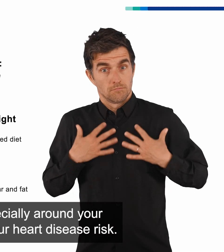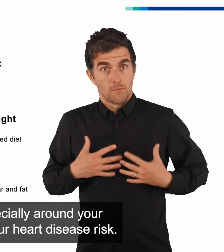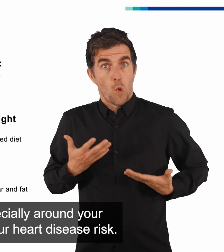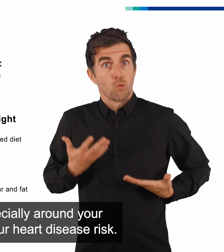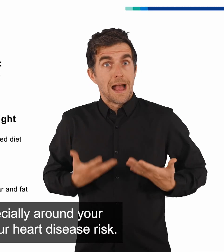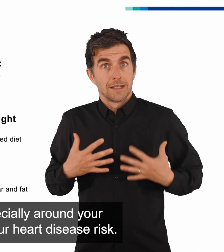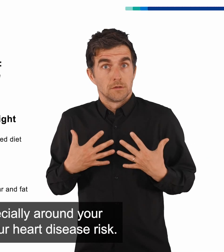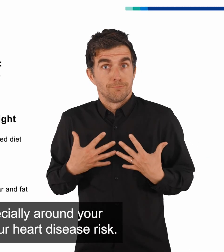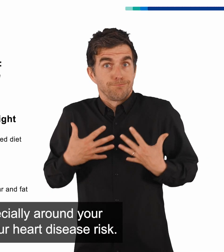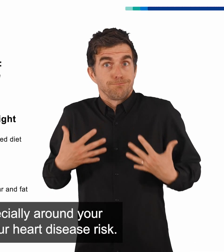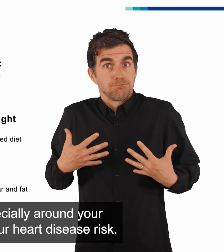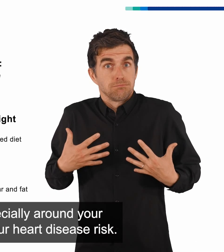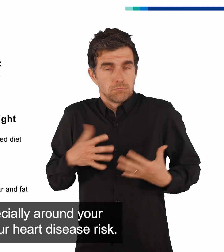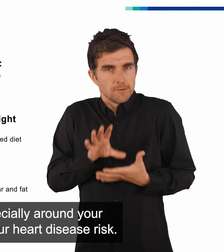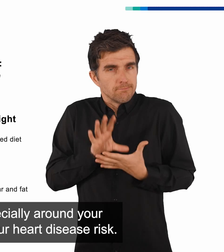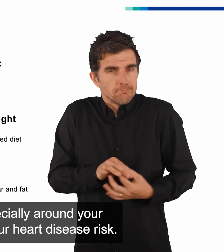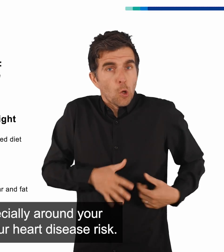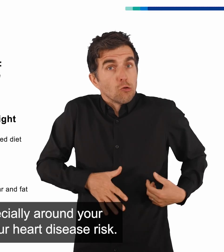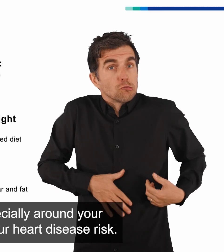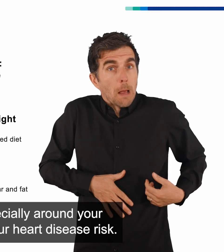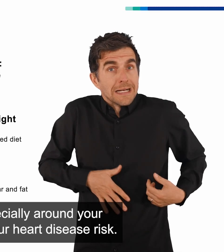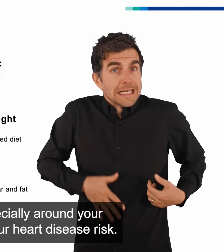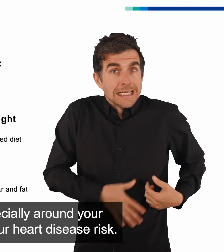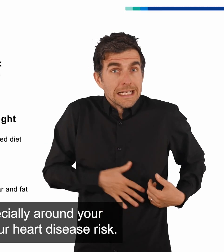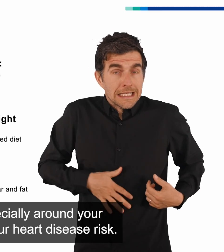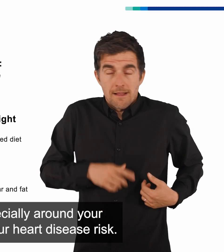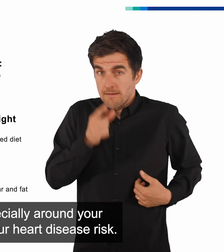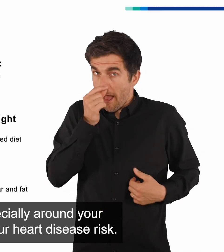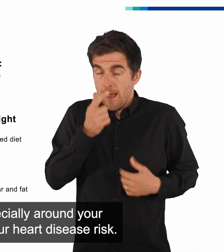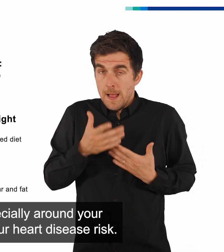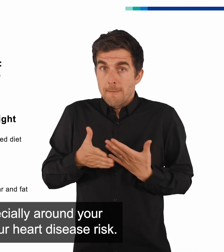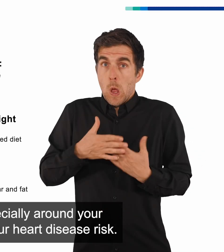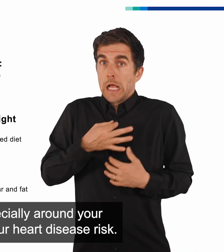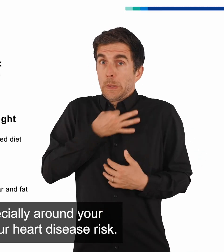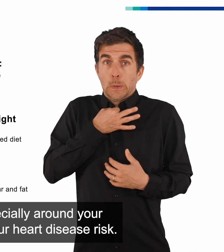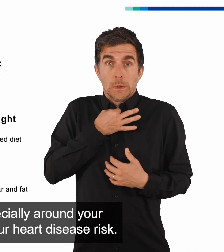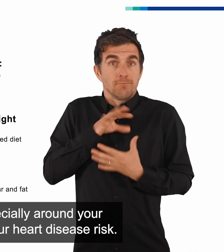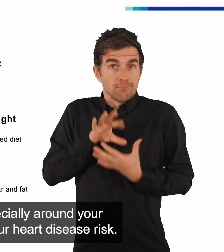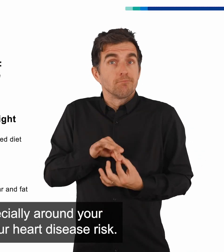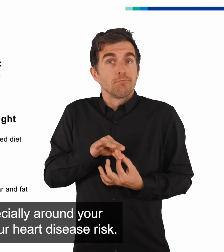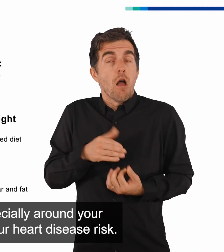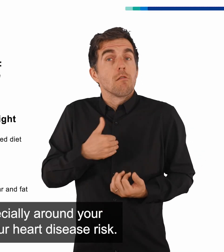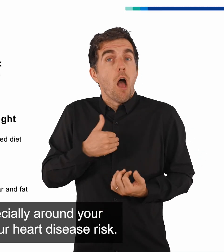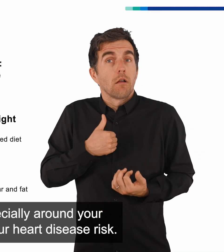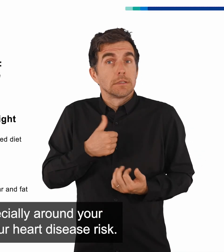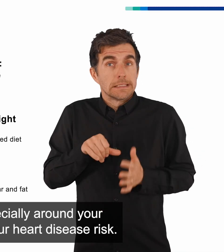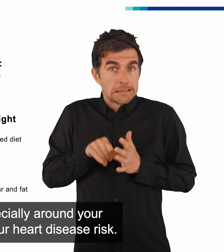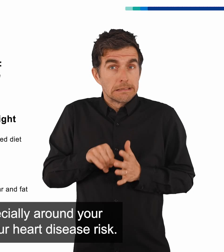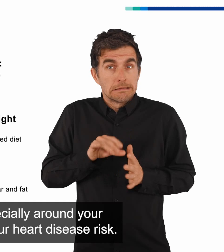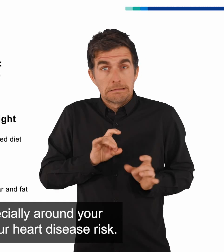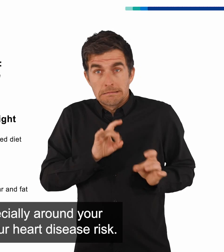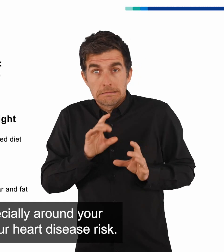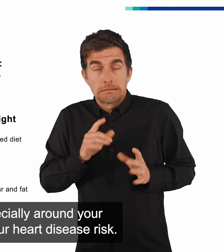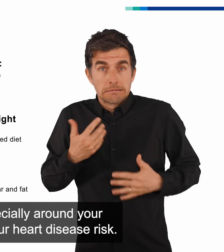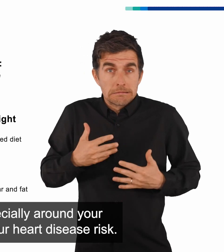Extra weight, especially around your tummy, increases your heart disease risk. Having a waist measurement of more than